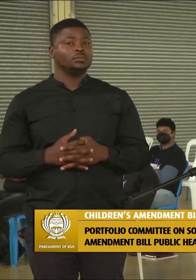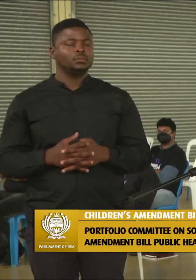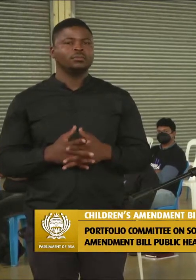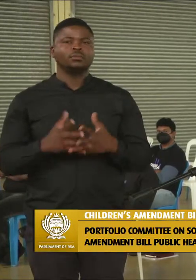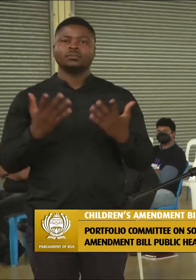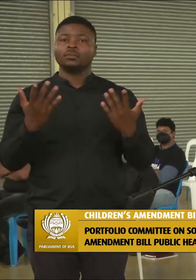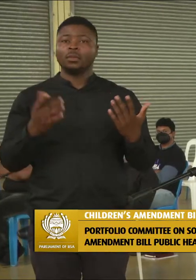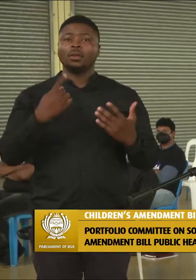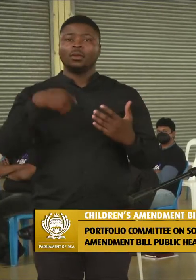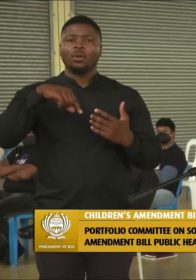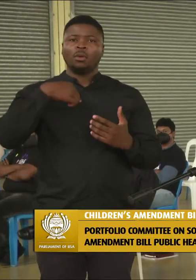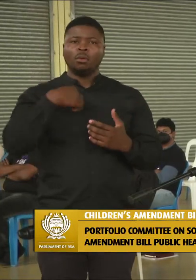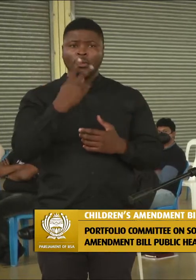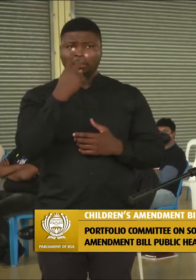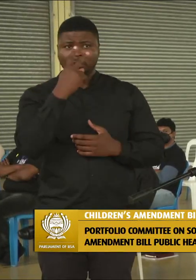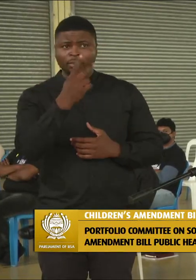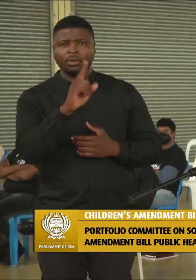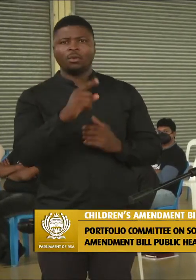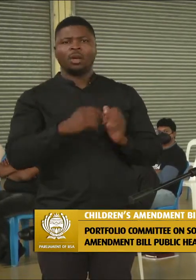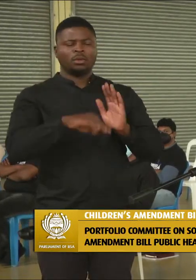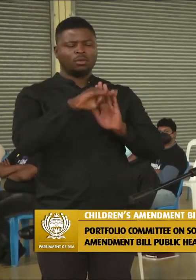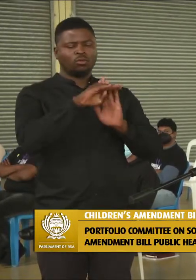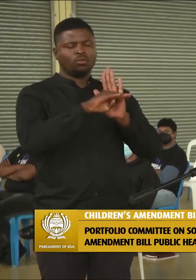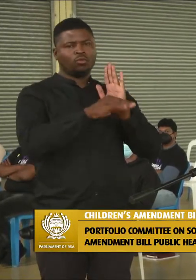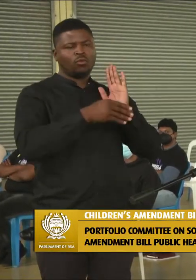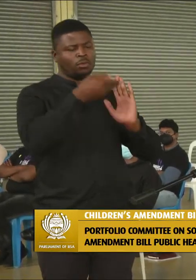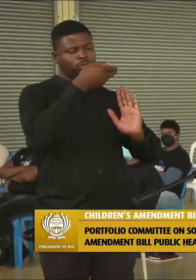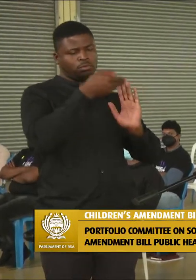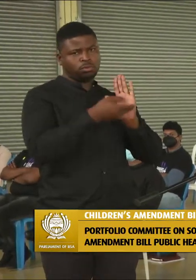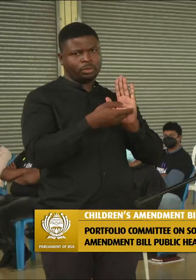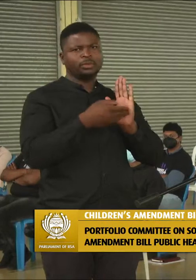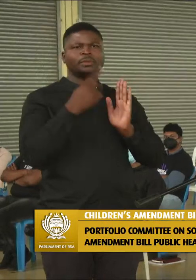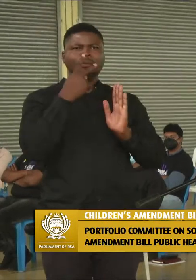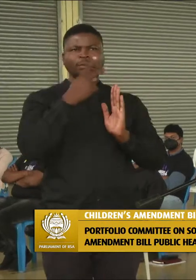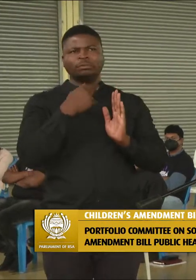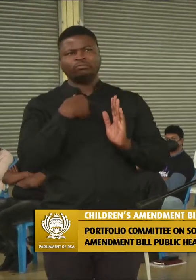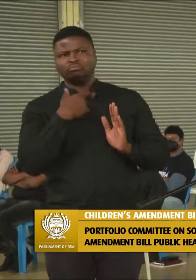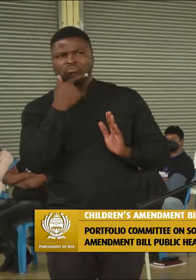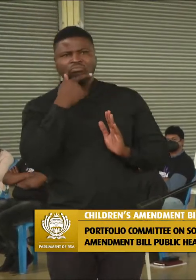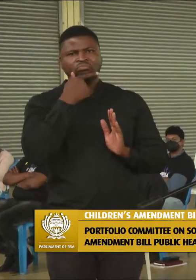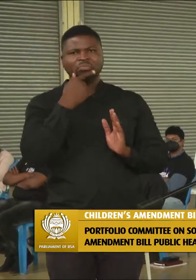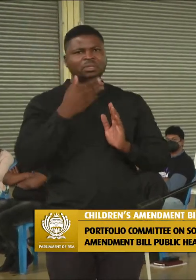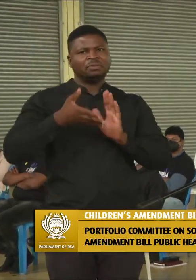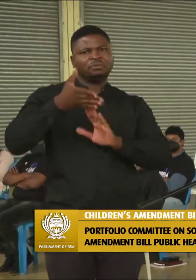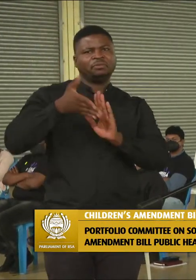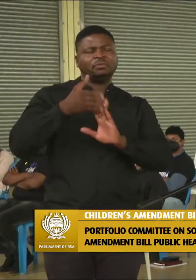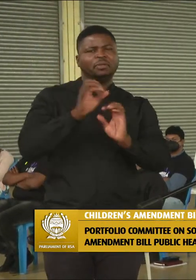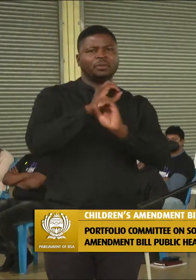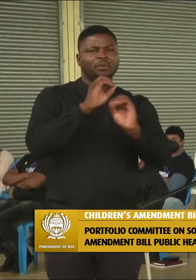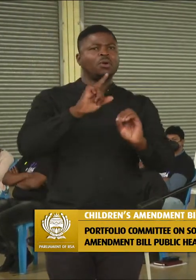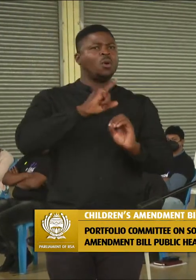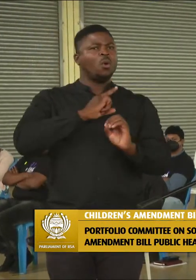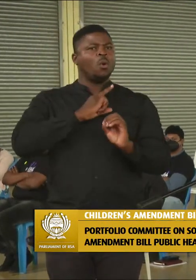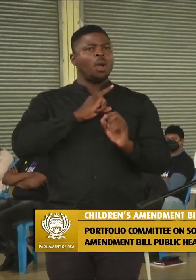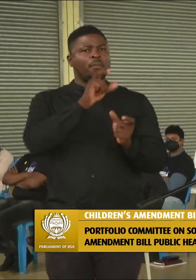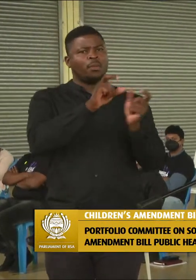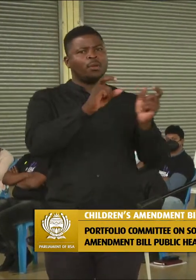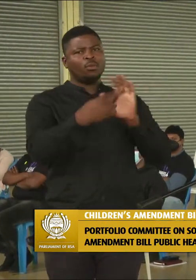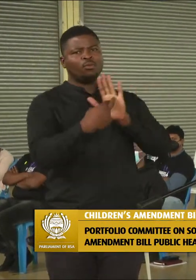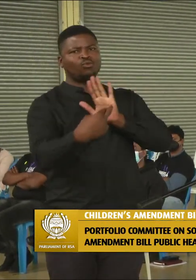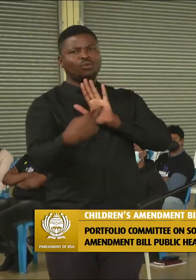We have seen this program to be a bit ineffective due to various role players that